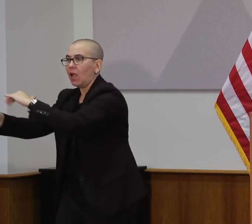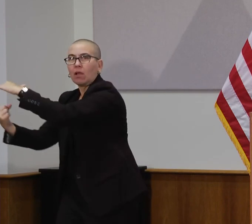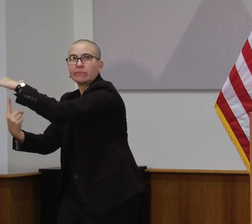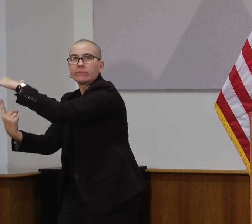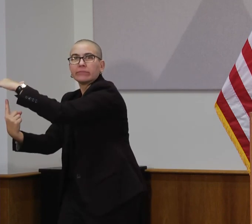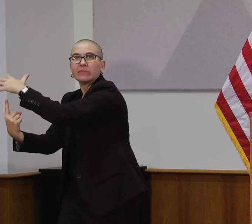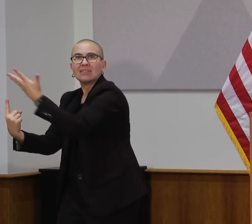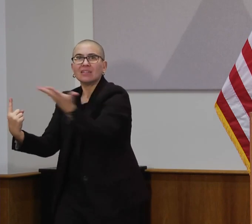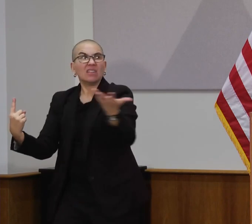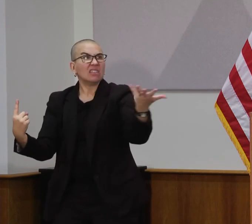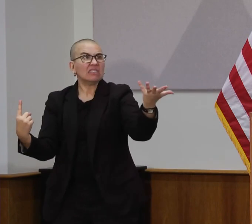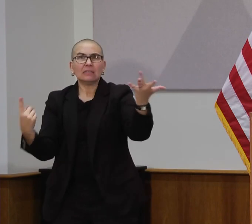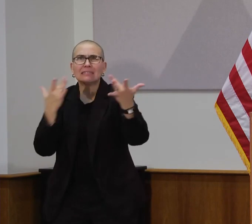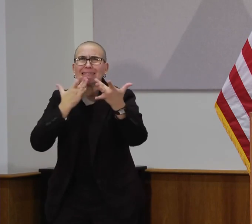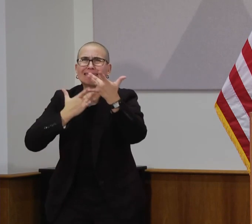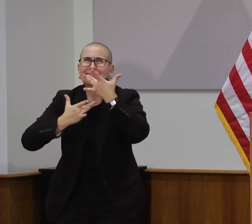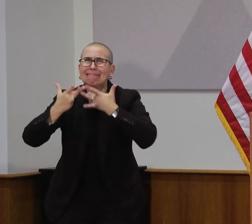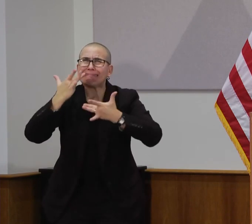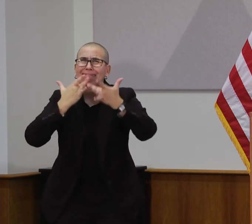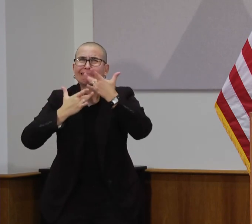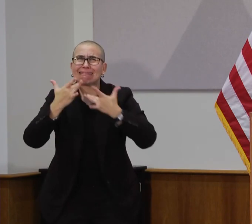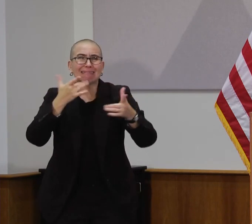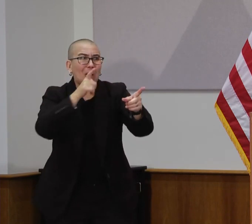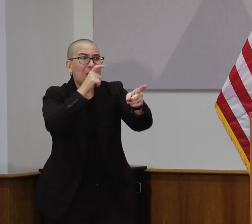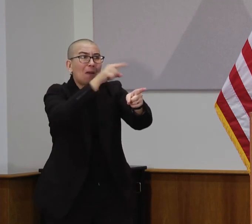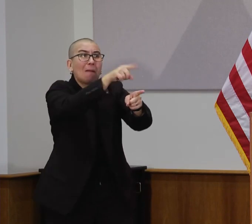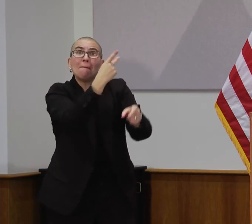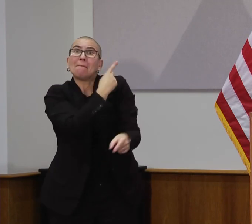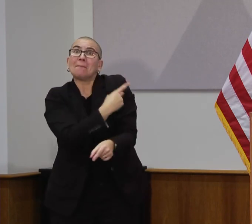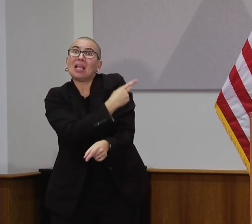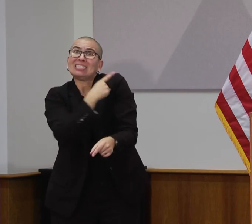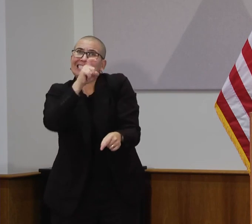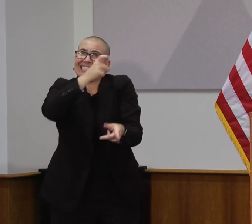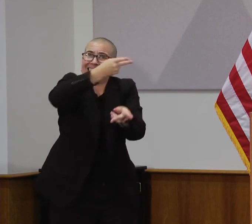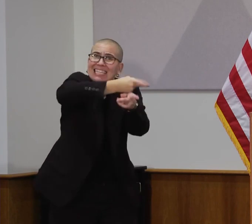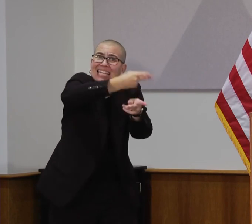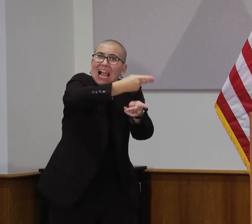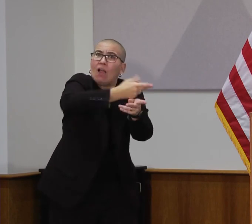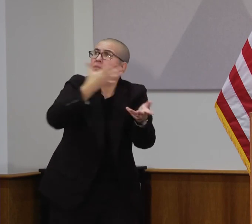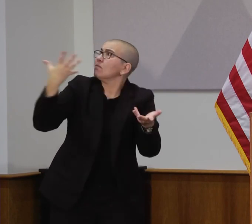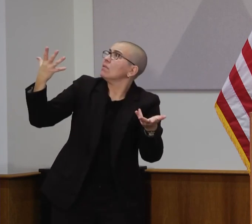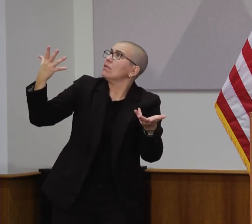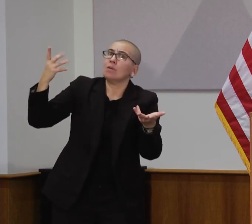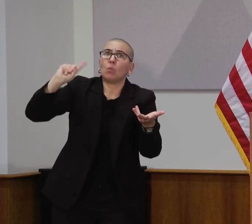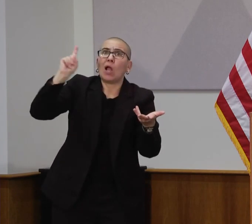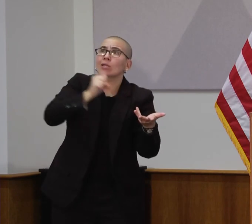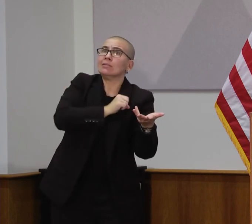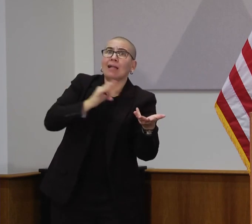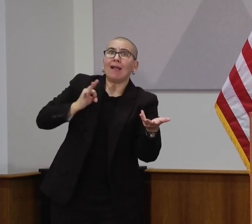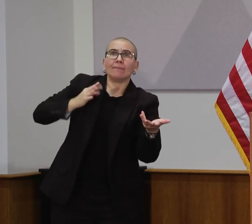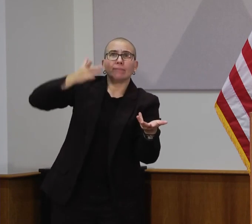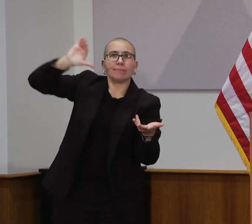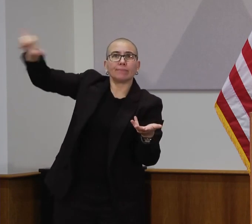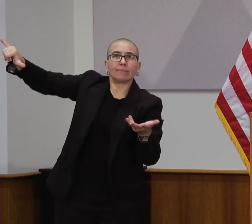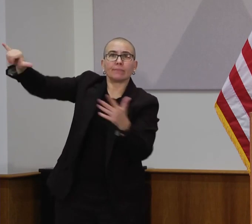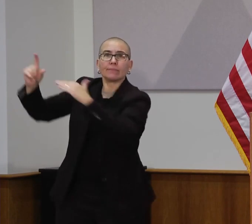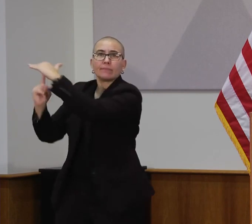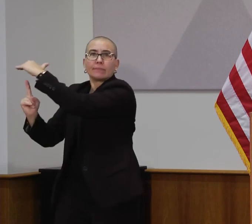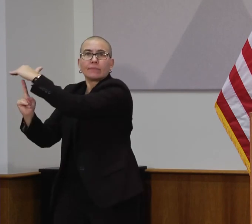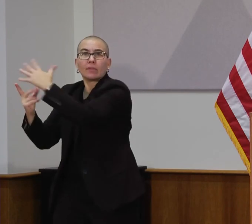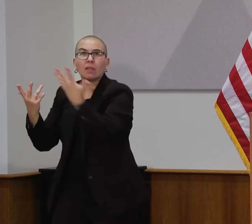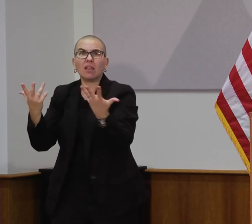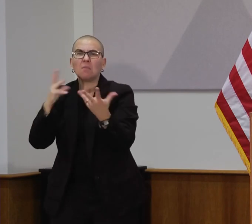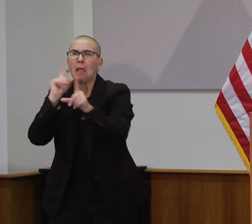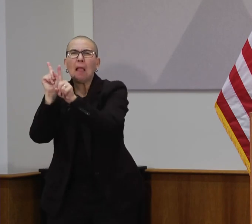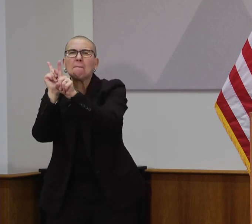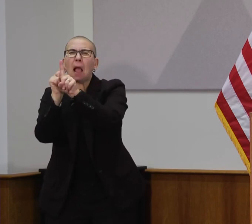taking care of ill family members or having childcare crises, or all the ways in which these dominoes just build upon each other to create what